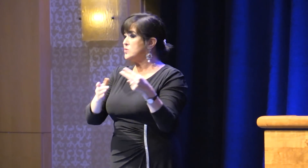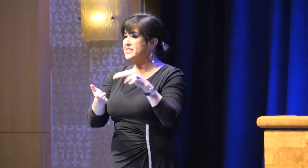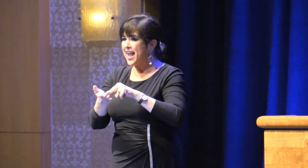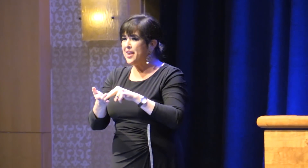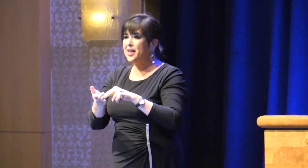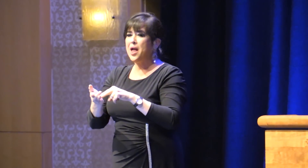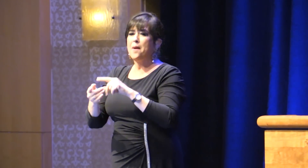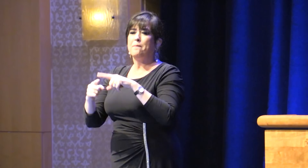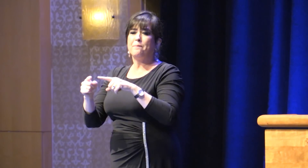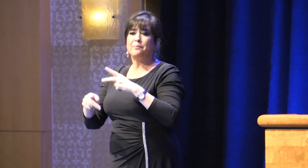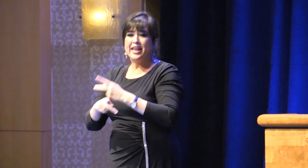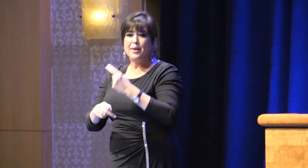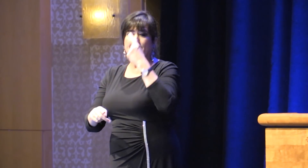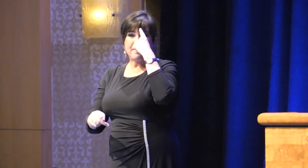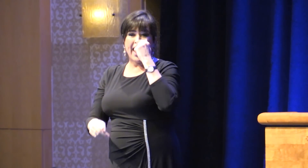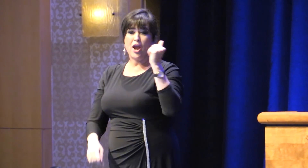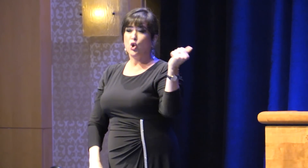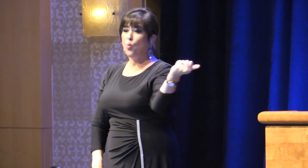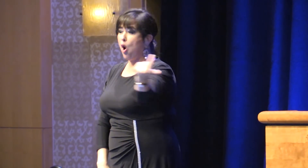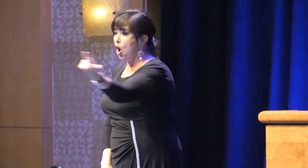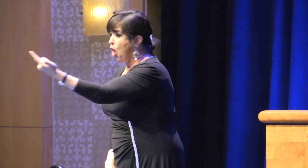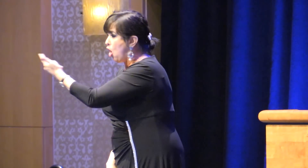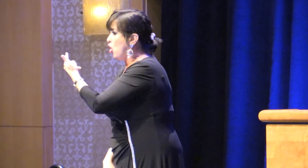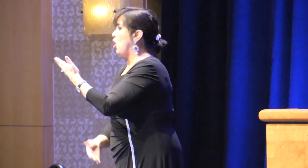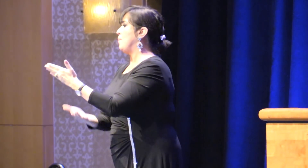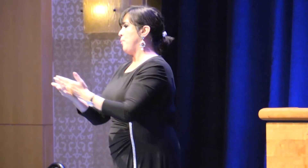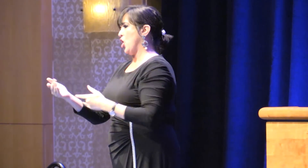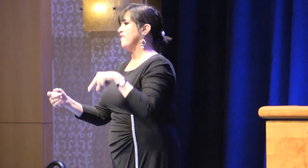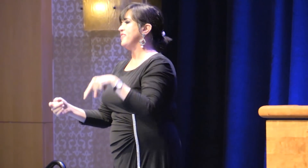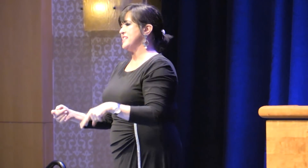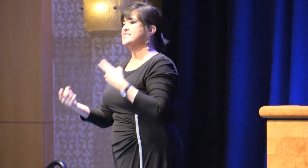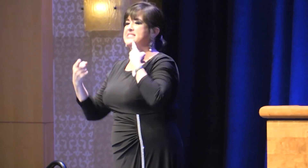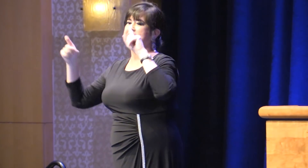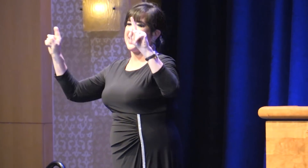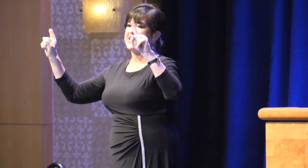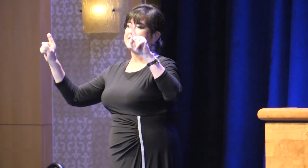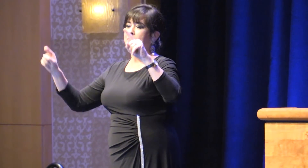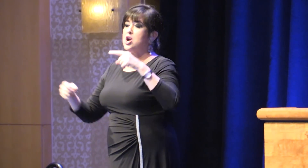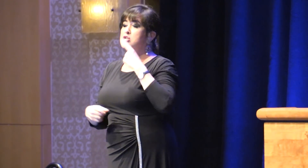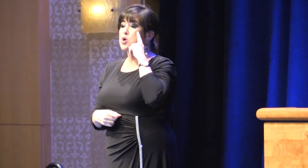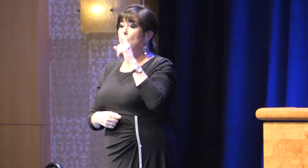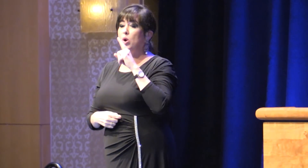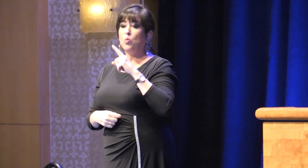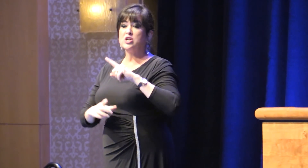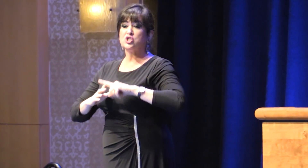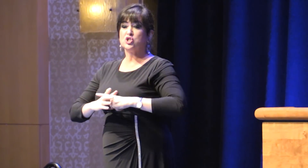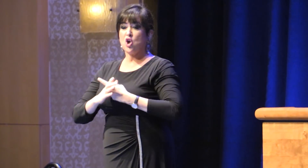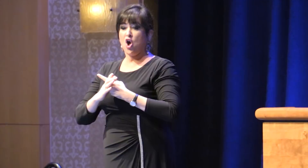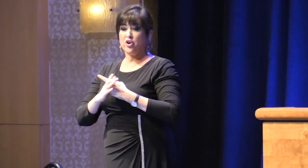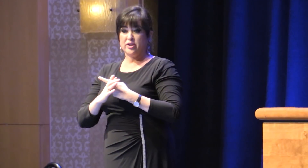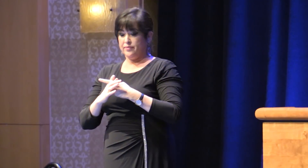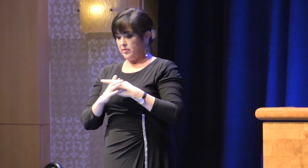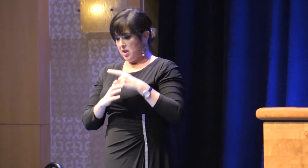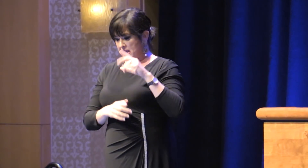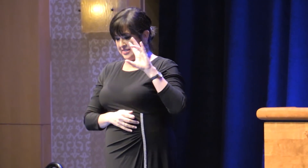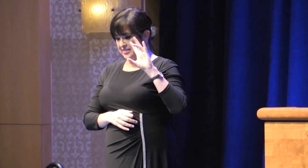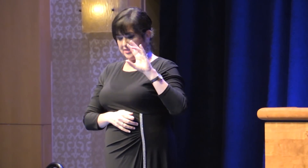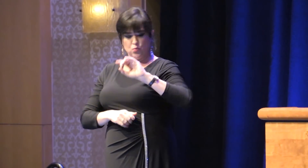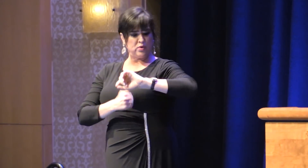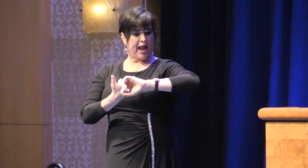red carpet for us this evening and for those who stood to be recognized. But remember, everyone here tonight is part of the success of